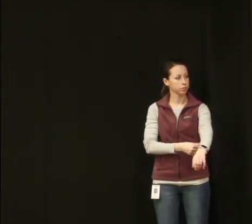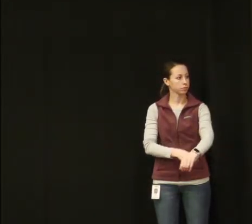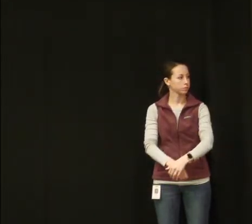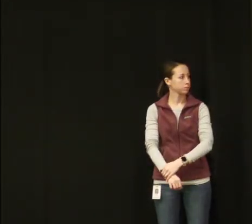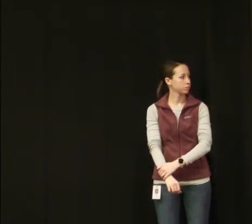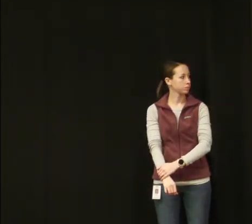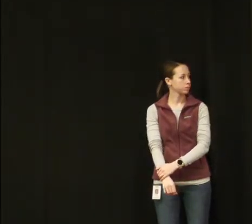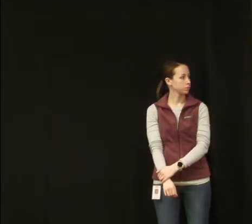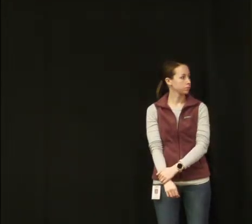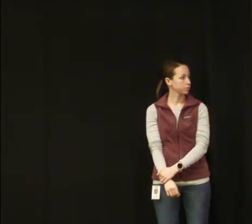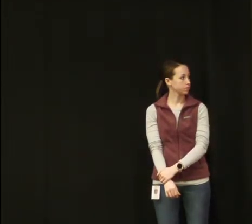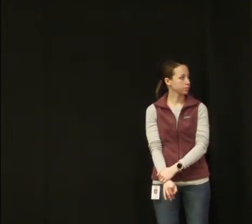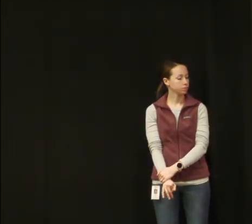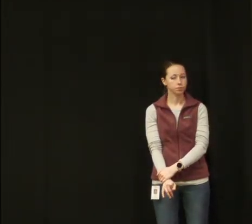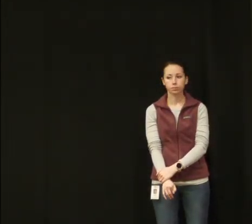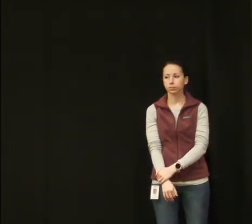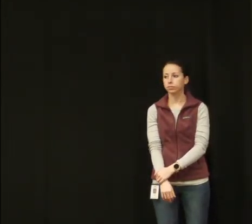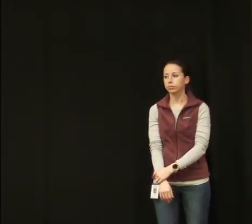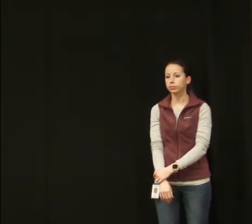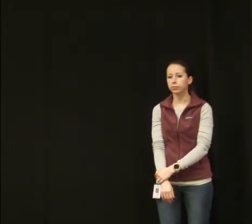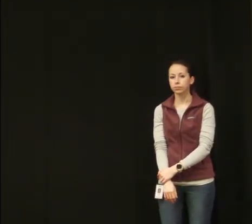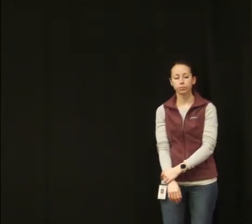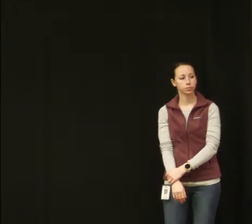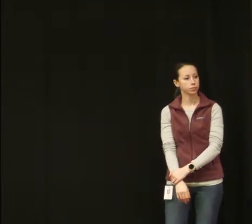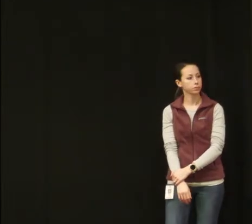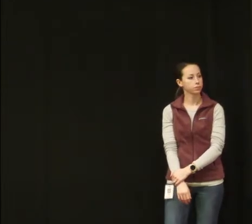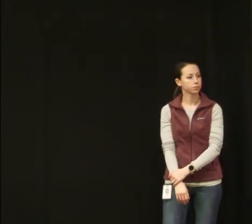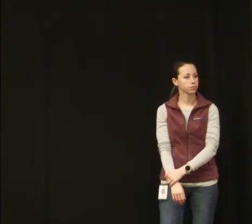And on the back of your sheet, if you want to write down,